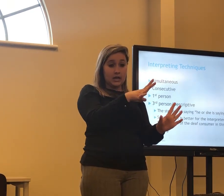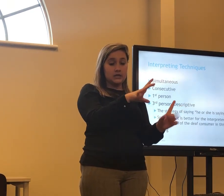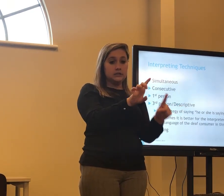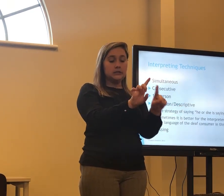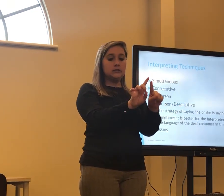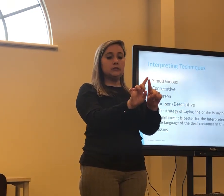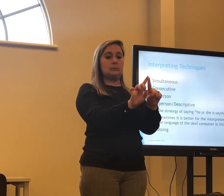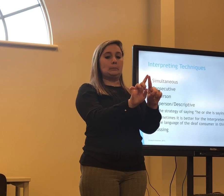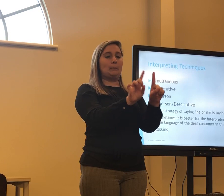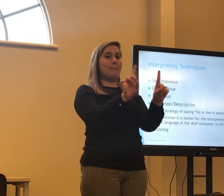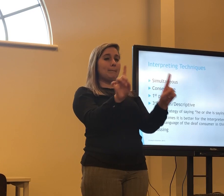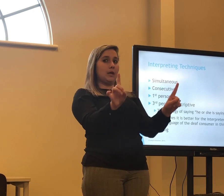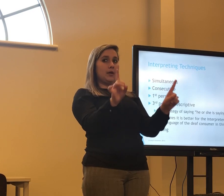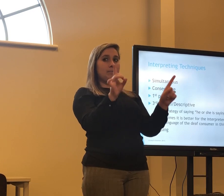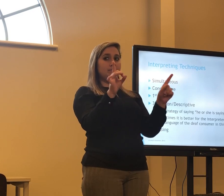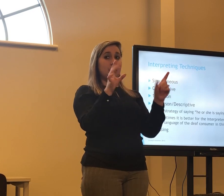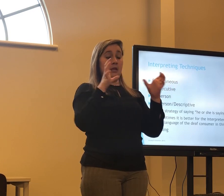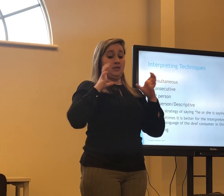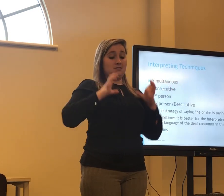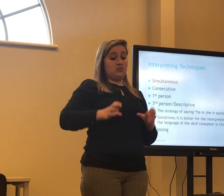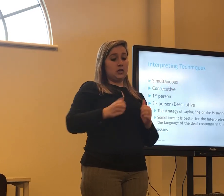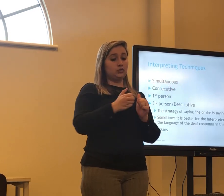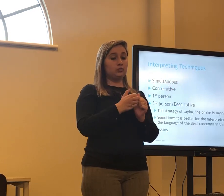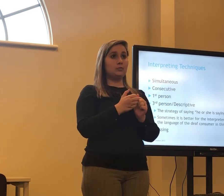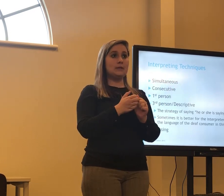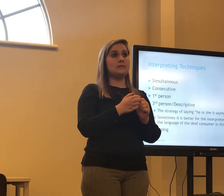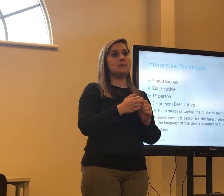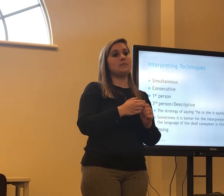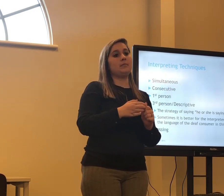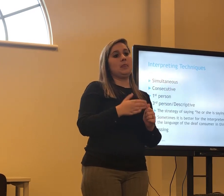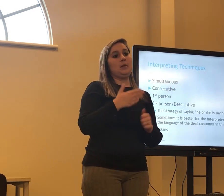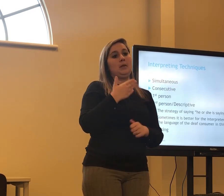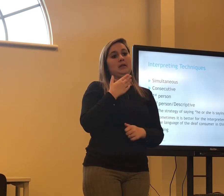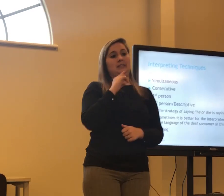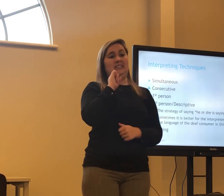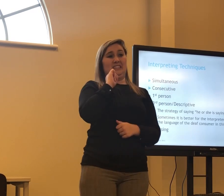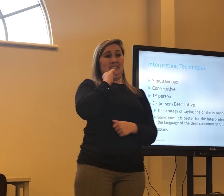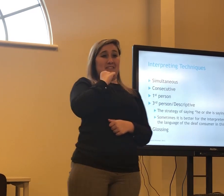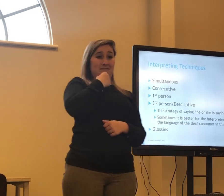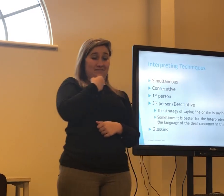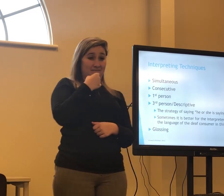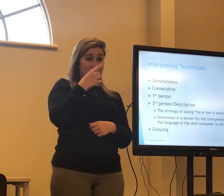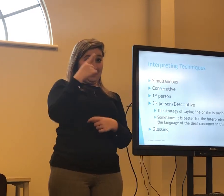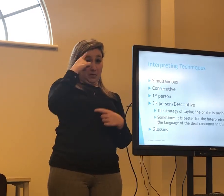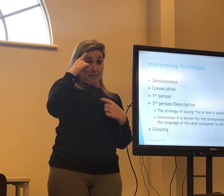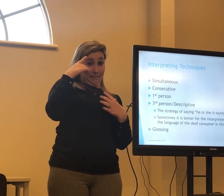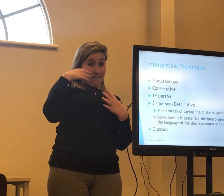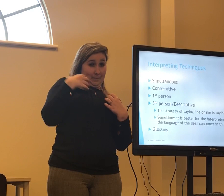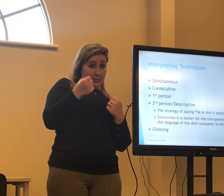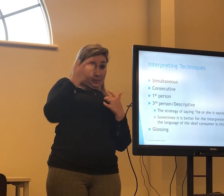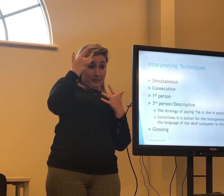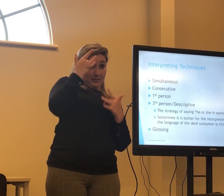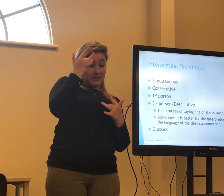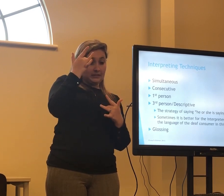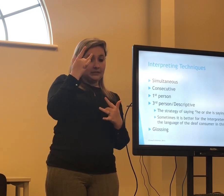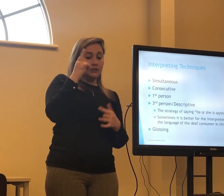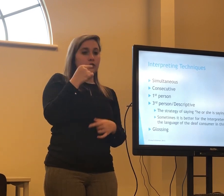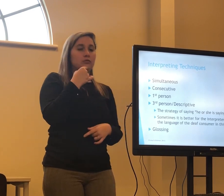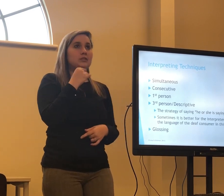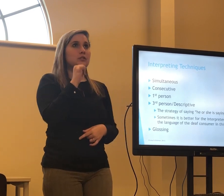have severe mental health issues going on, you said like with the omissions, not to leave anything out. So just say you're